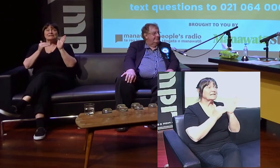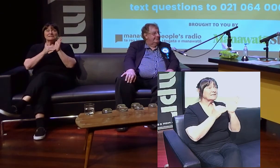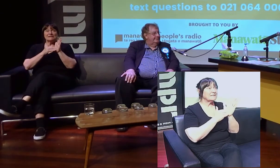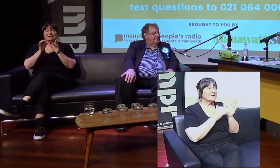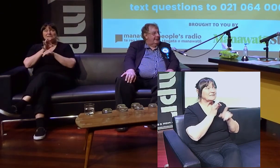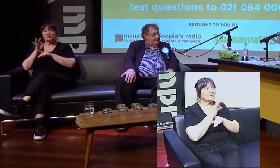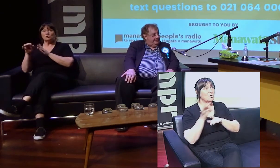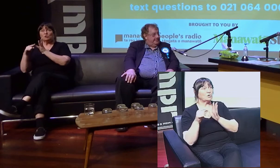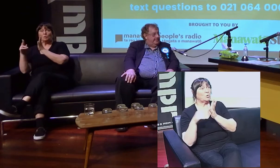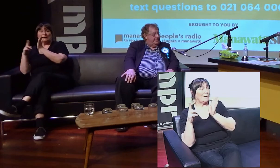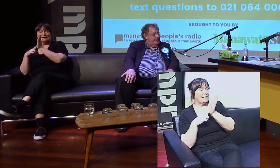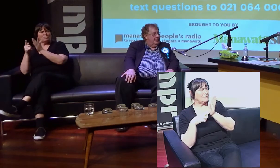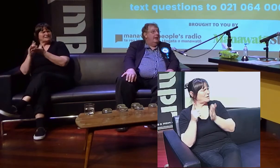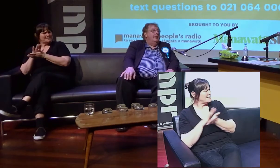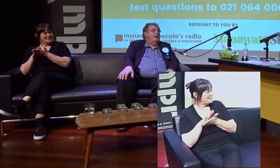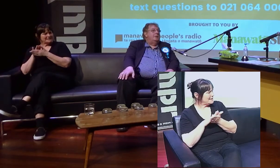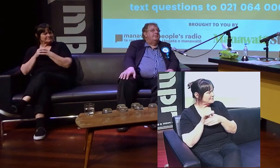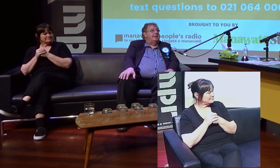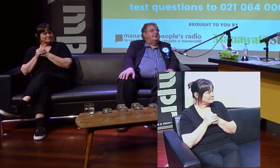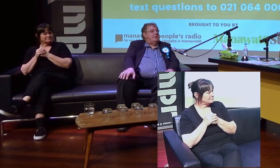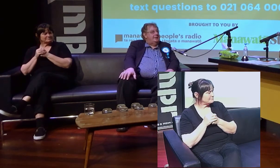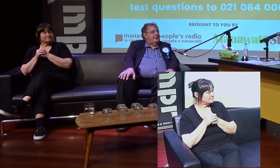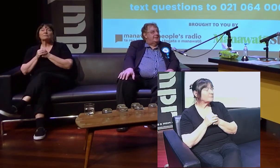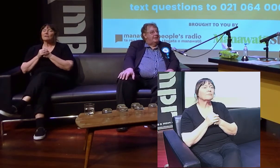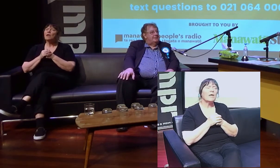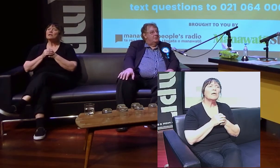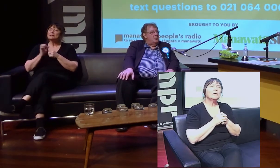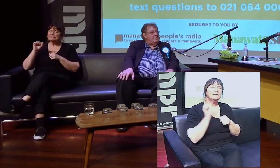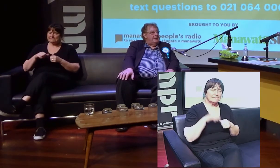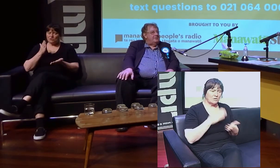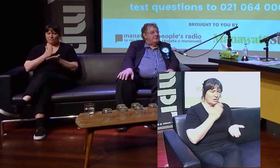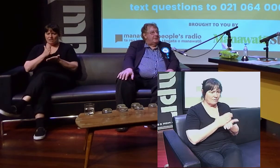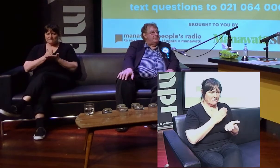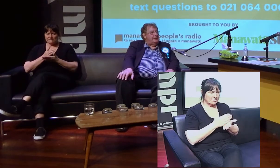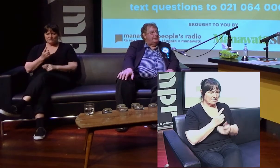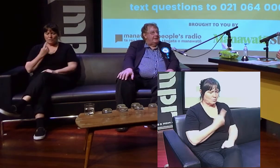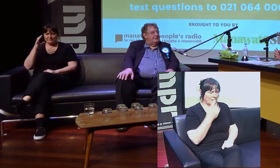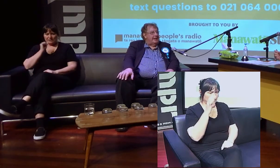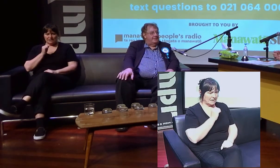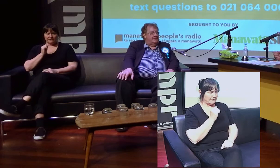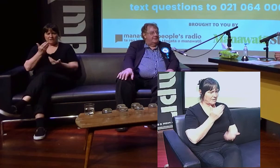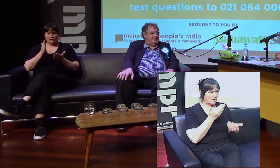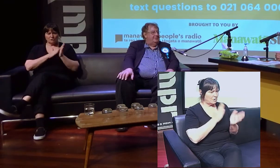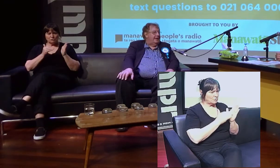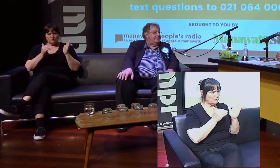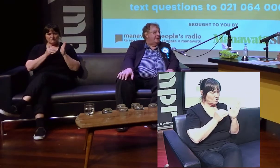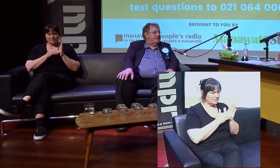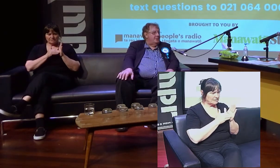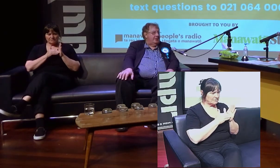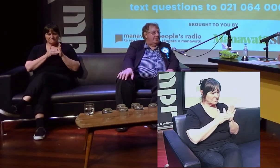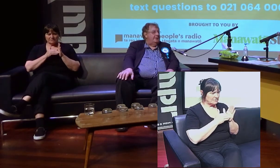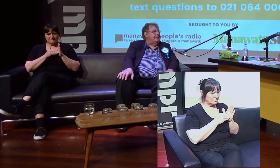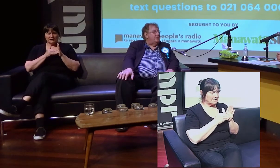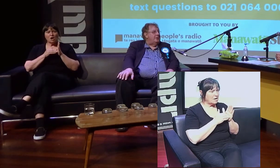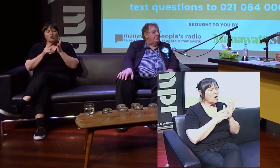not UN. Yes. What does that mean? Well, the reality is that we believe that New Zealand is governed far too far by the